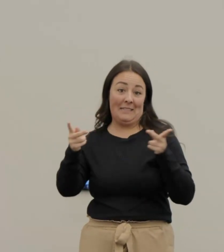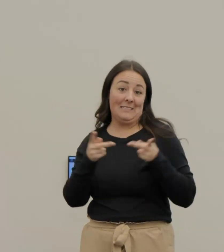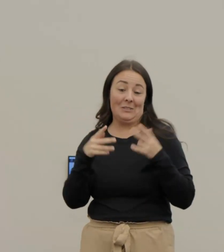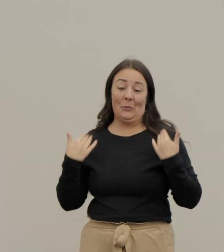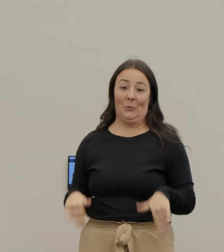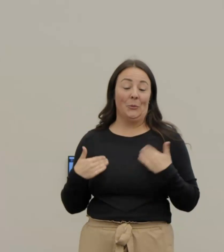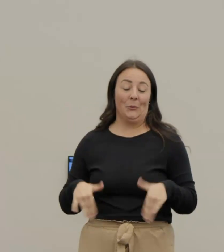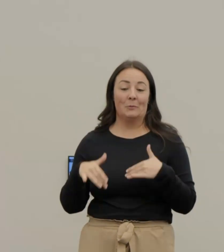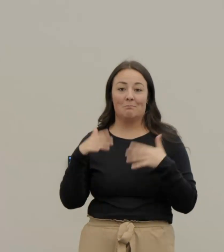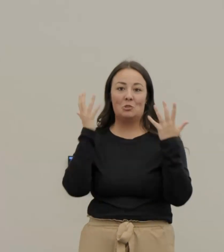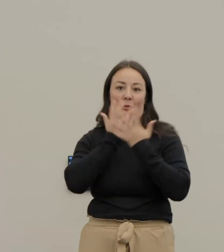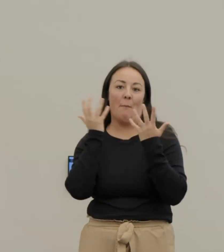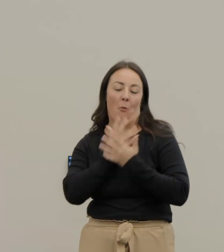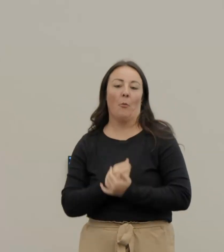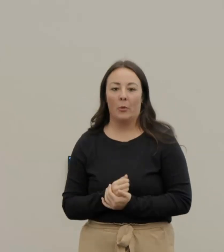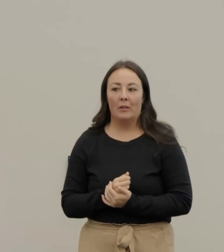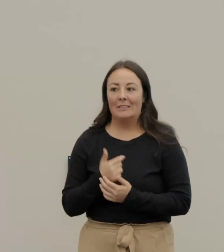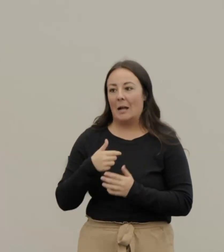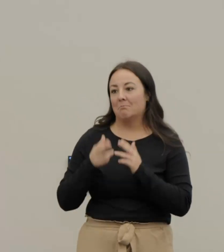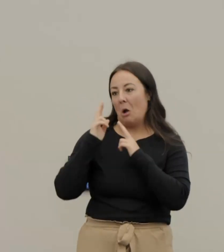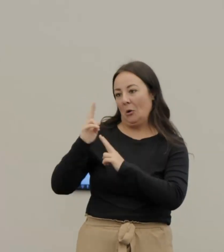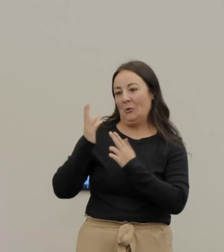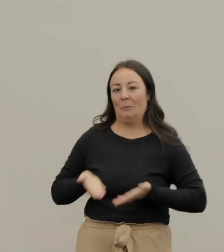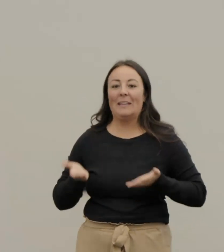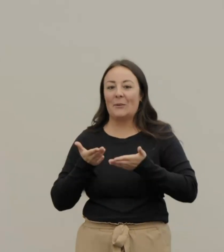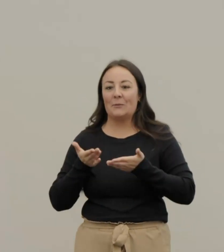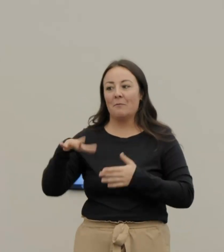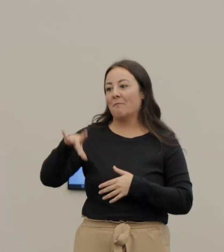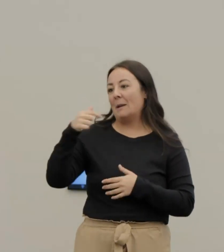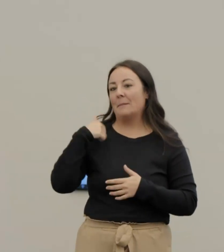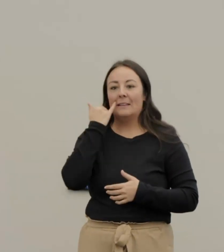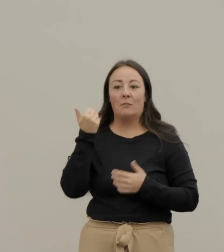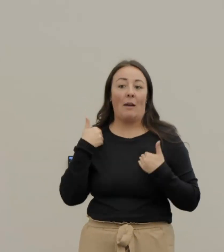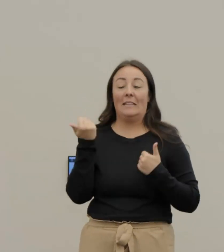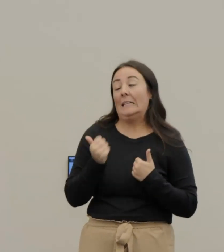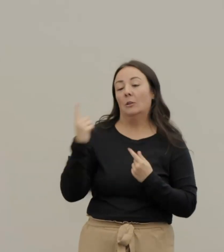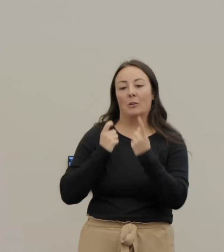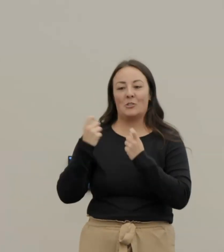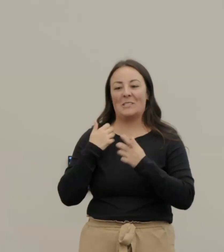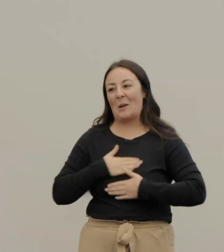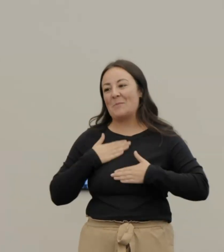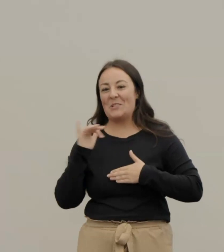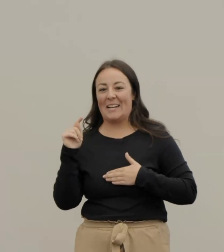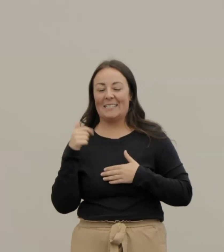So thank you very much. I'm honored to be here. But please do find me if you have any questions. Appreciate it.